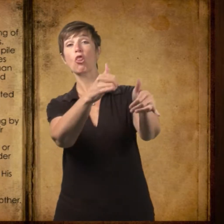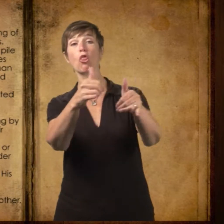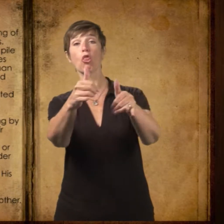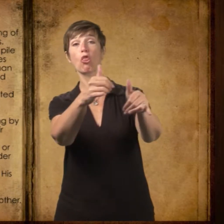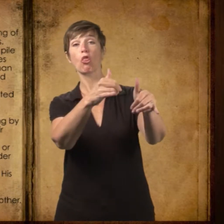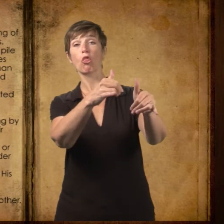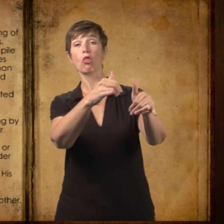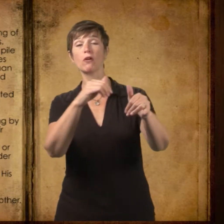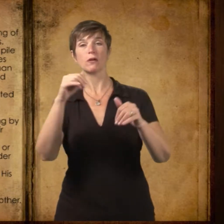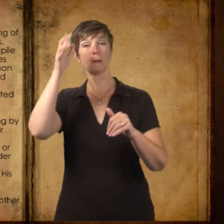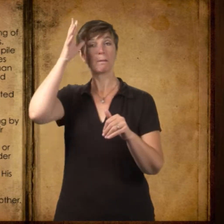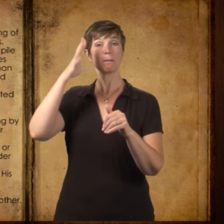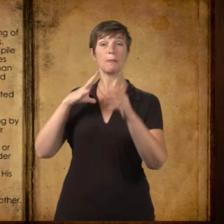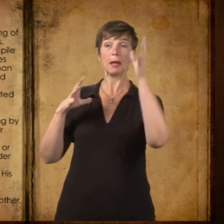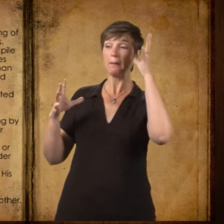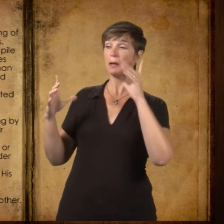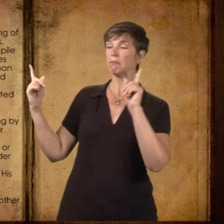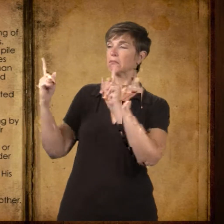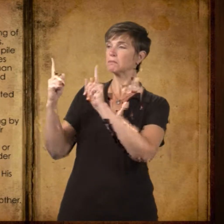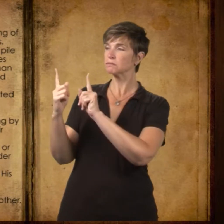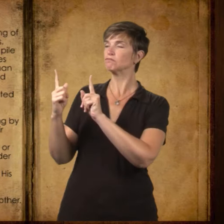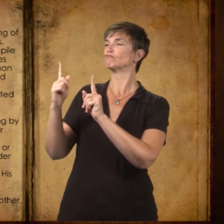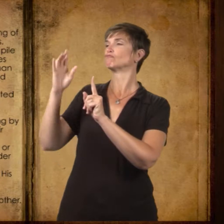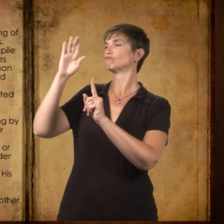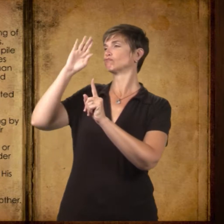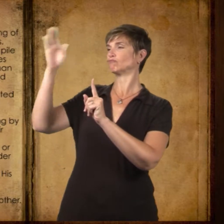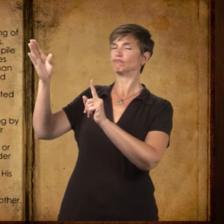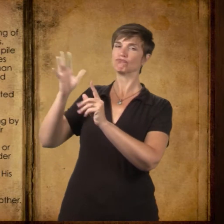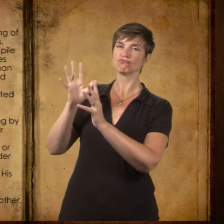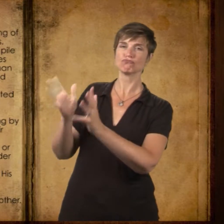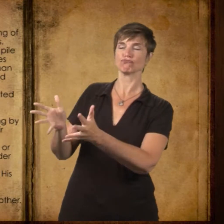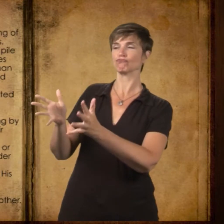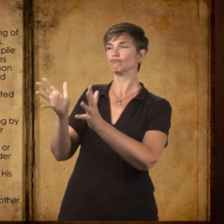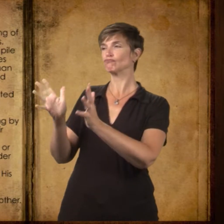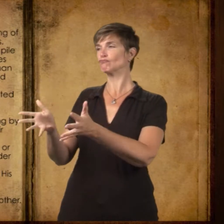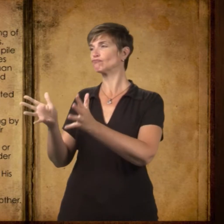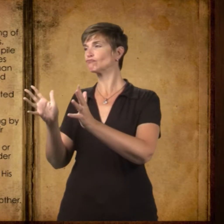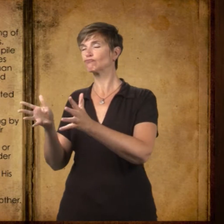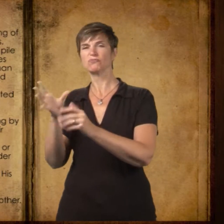surveying their own children, speaking of planting and rain,